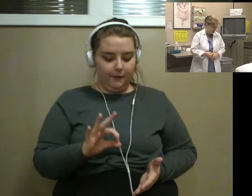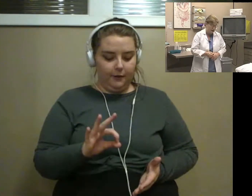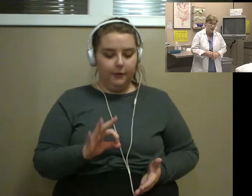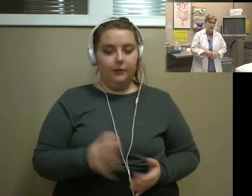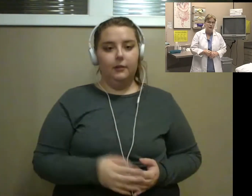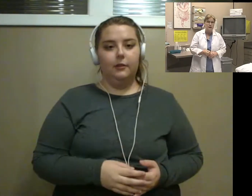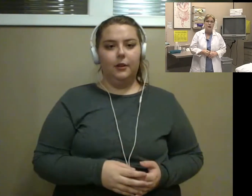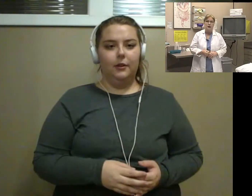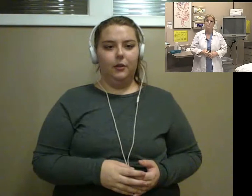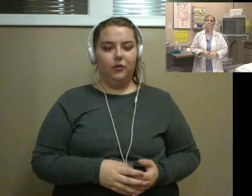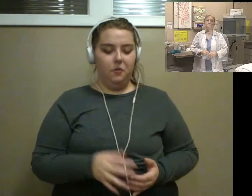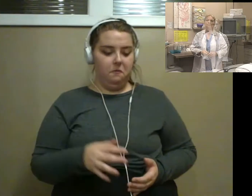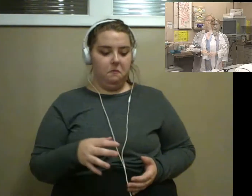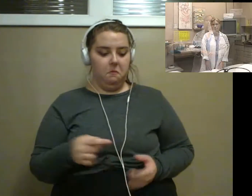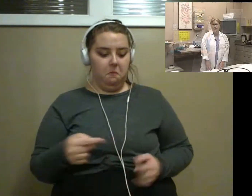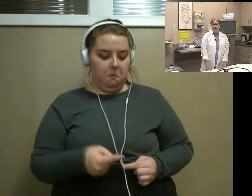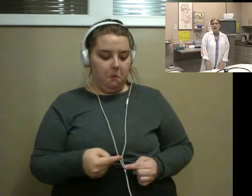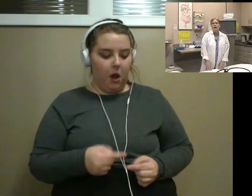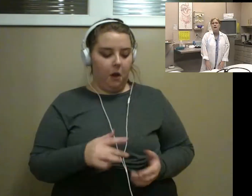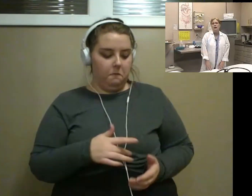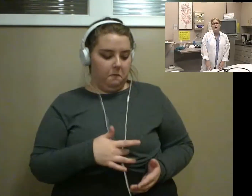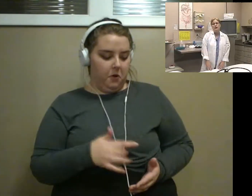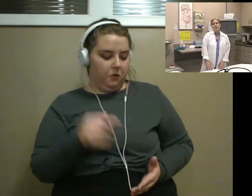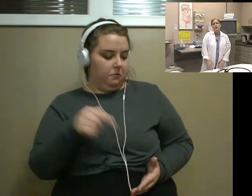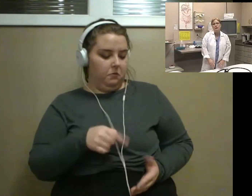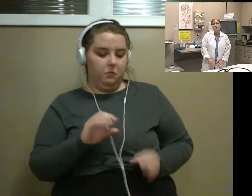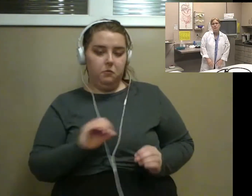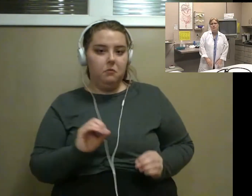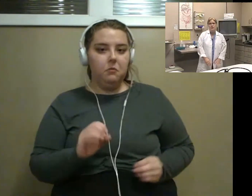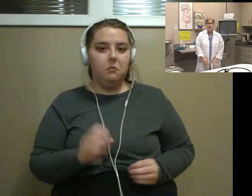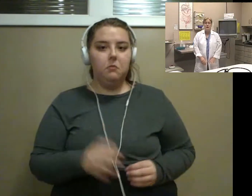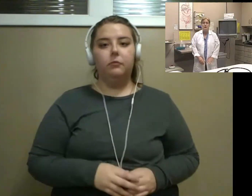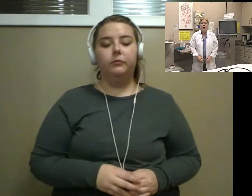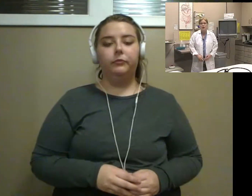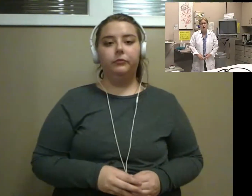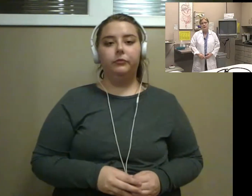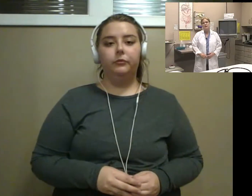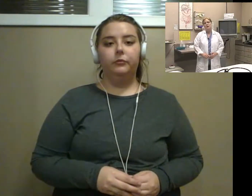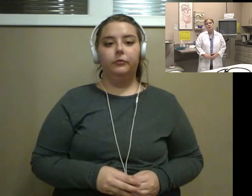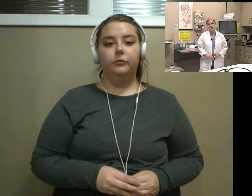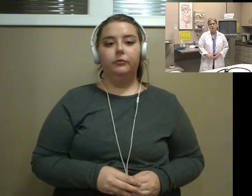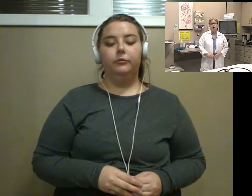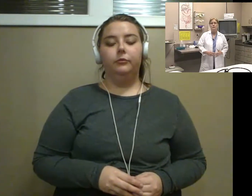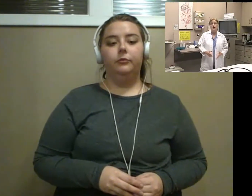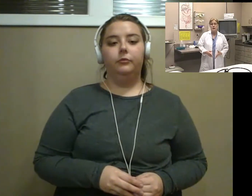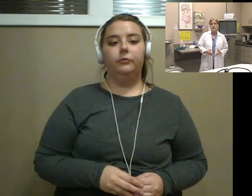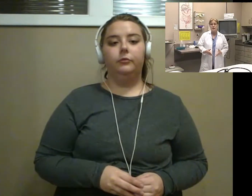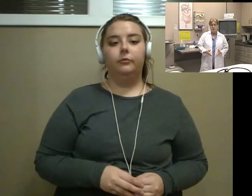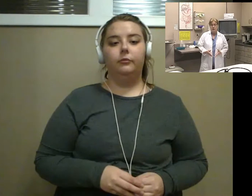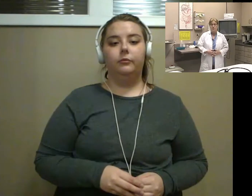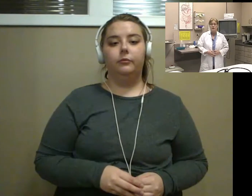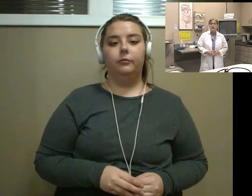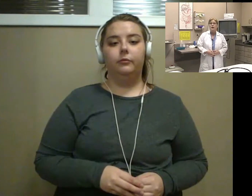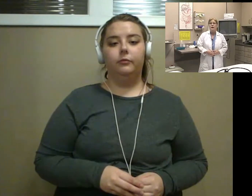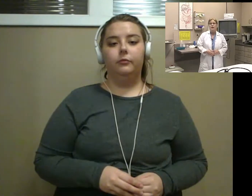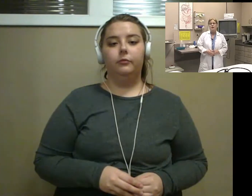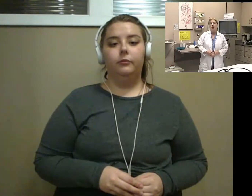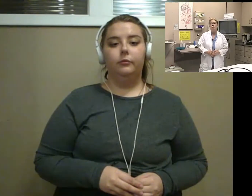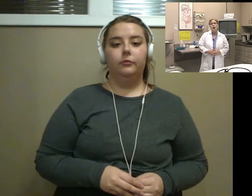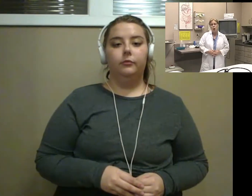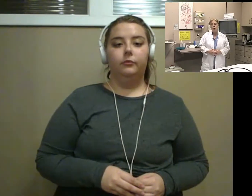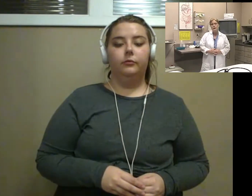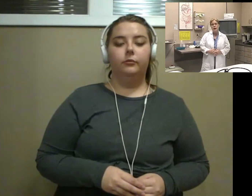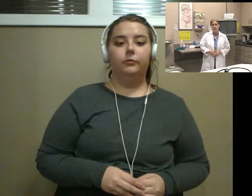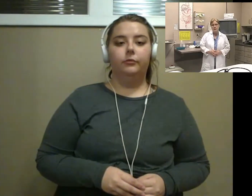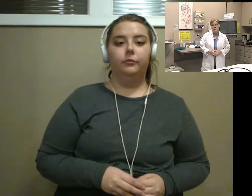this is being done at the time. Another type of test your doctor may send you to for various symptoms is